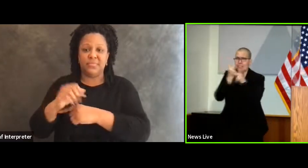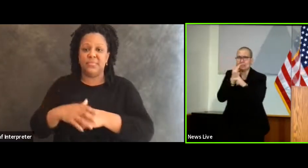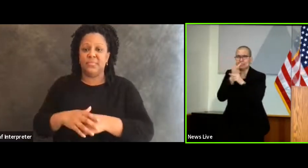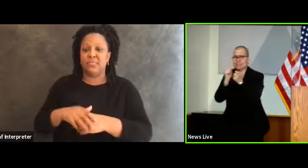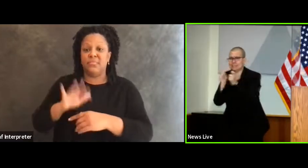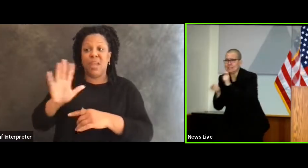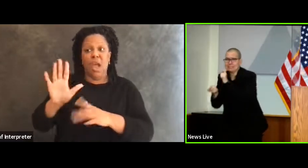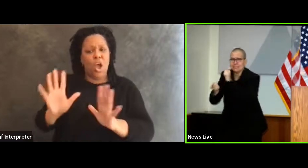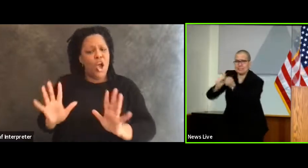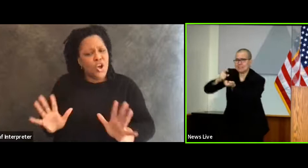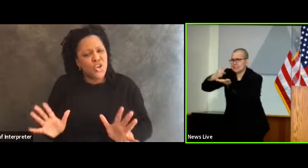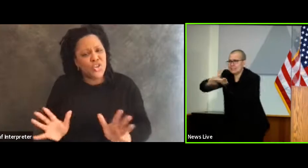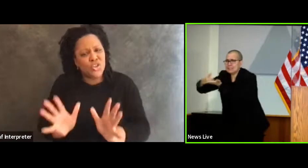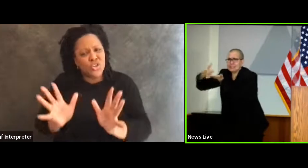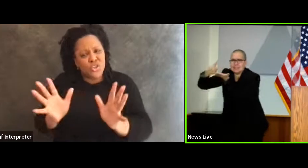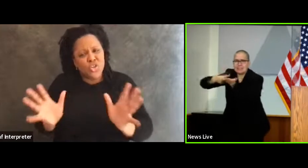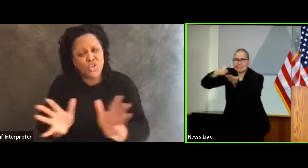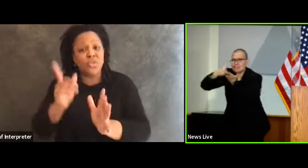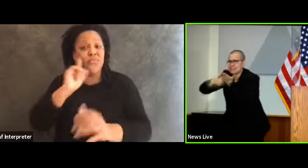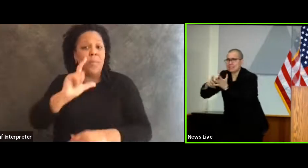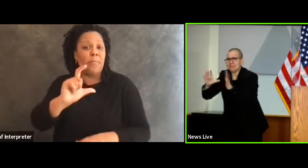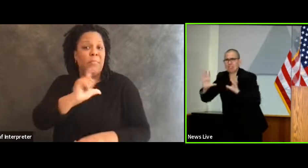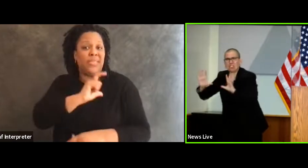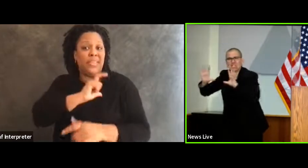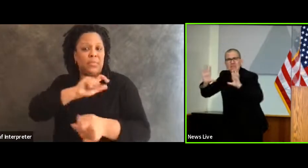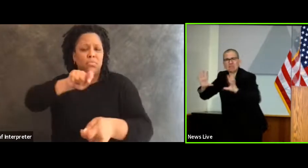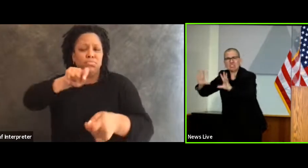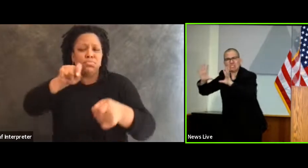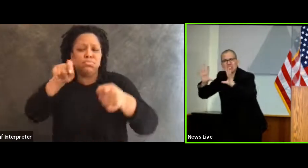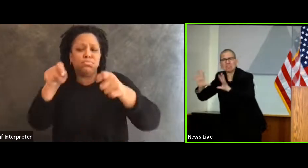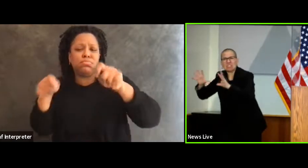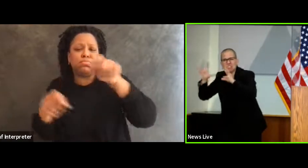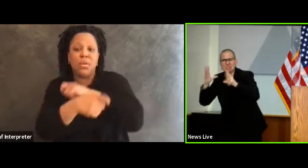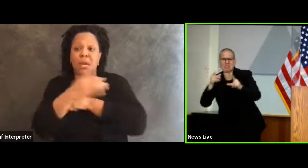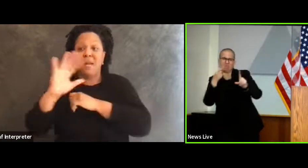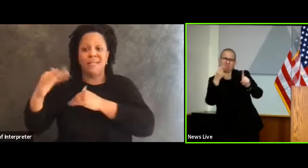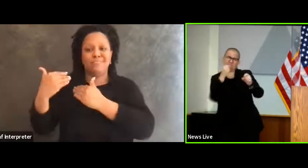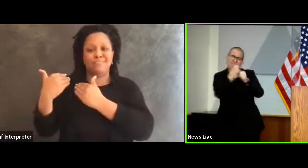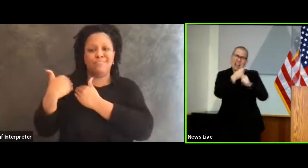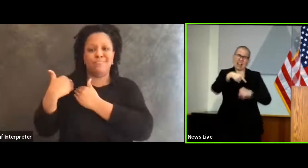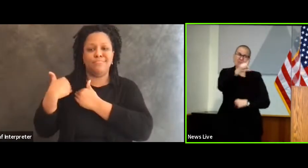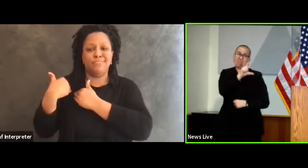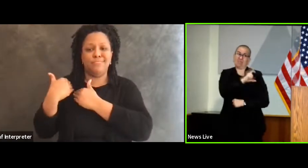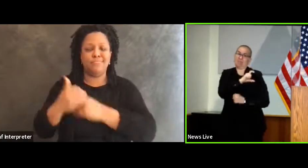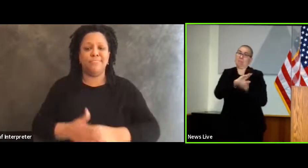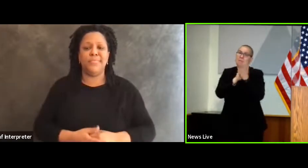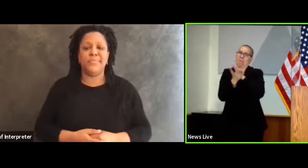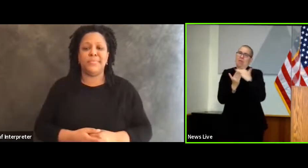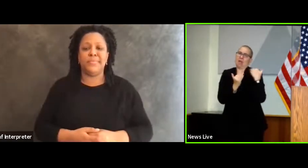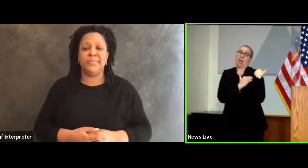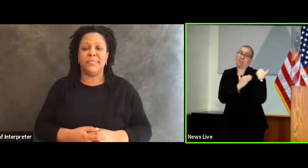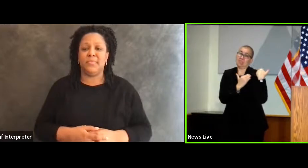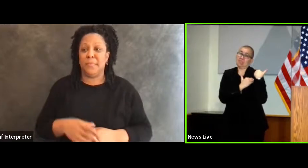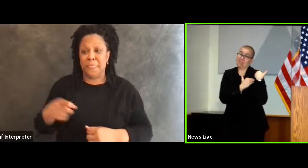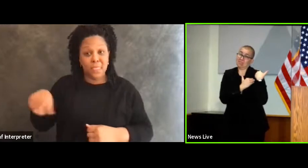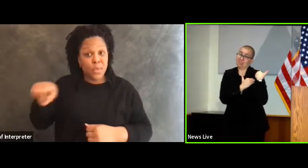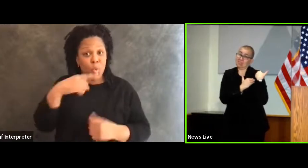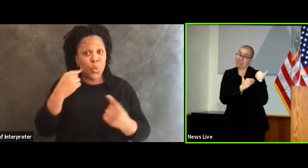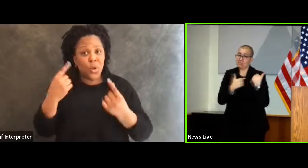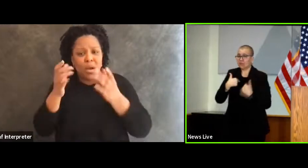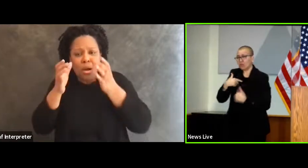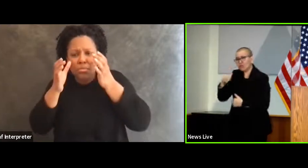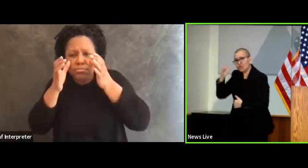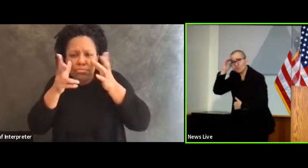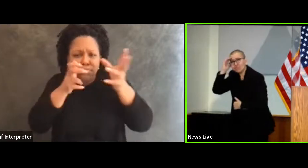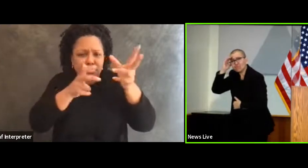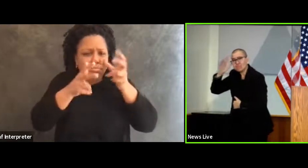accountability. They listened to Minnesotans. They heard the cries of thousands of